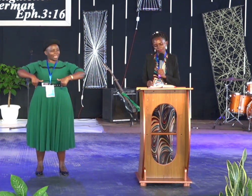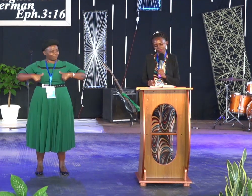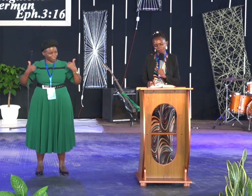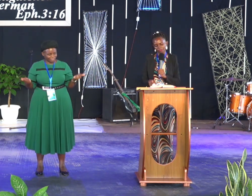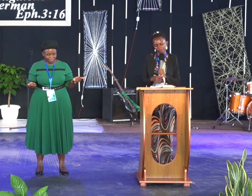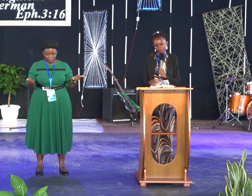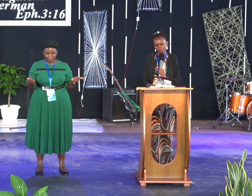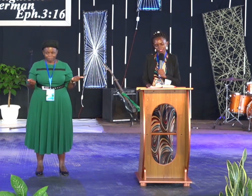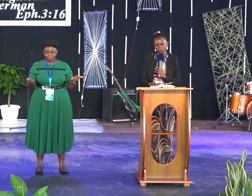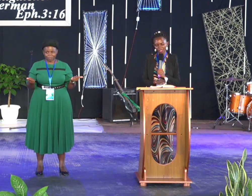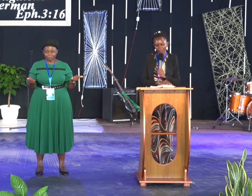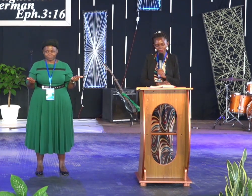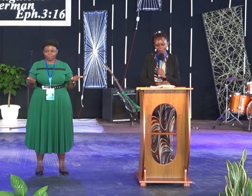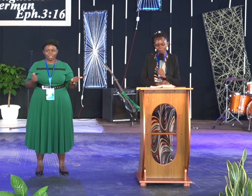living,